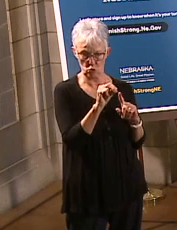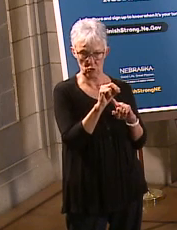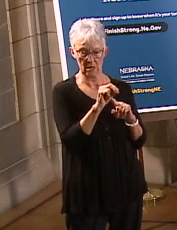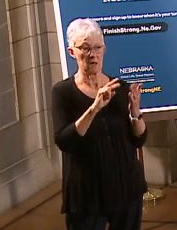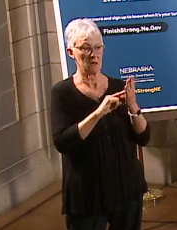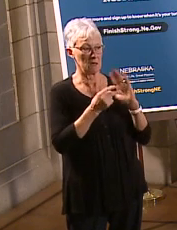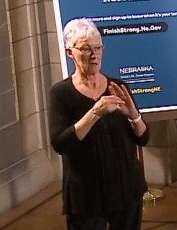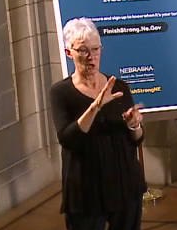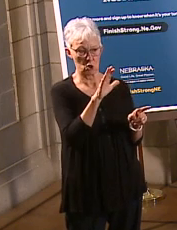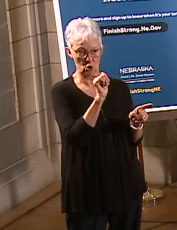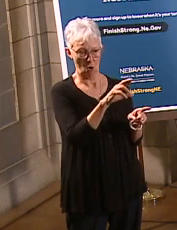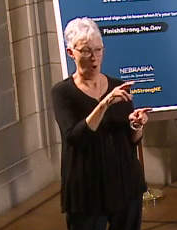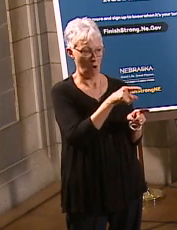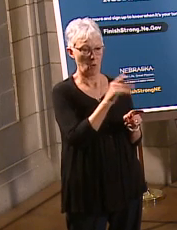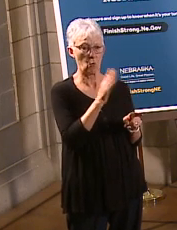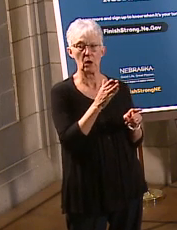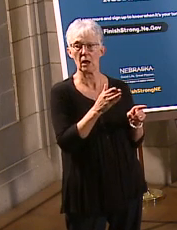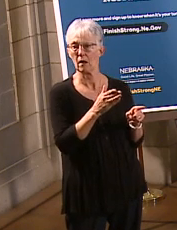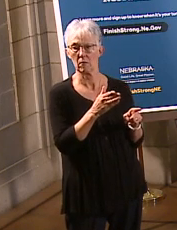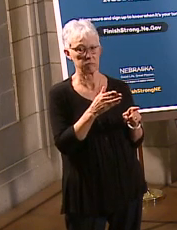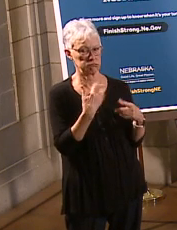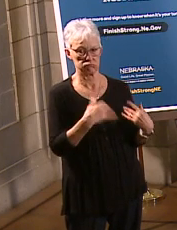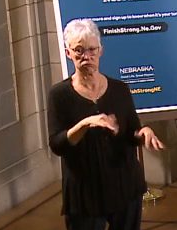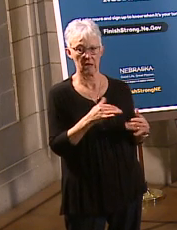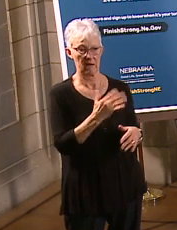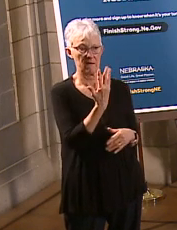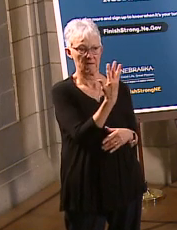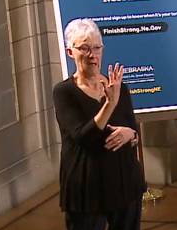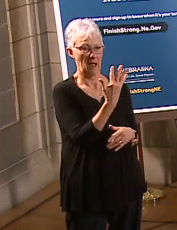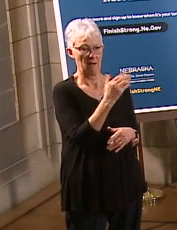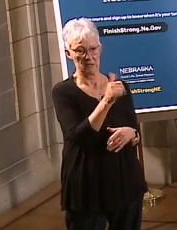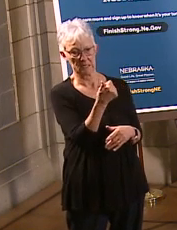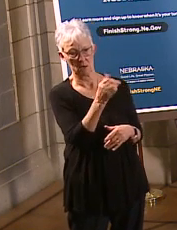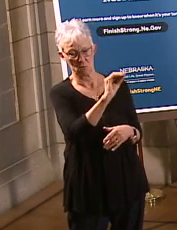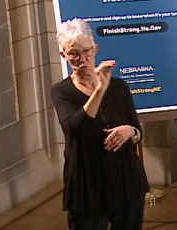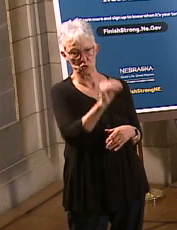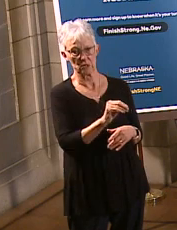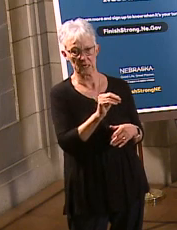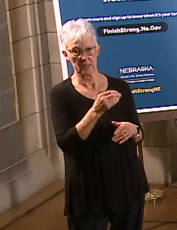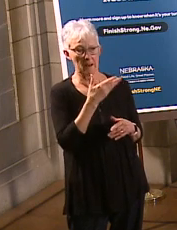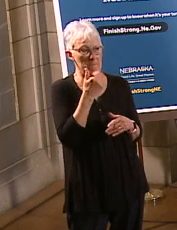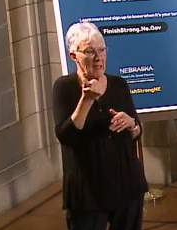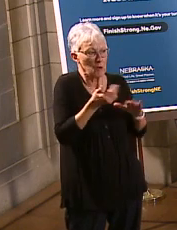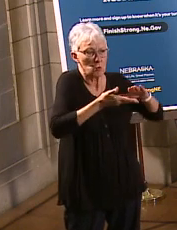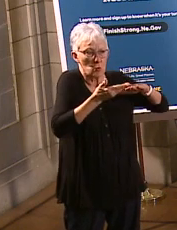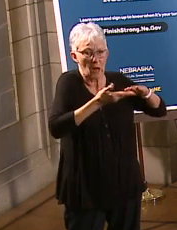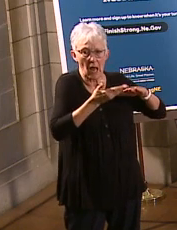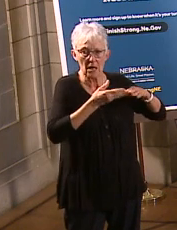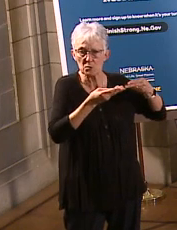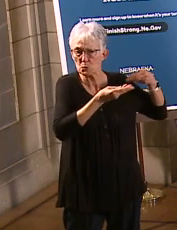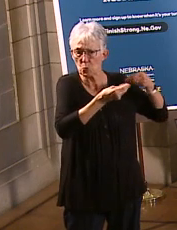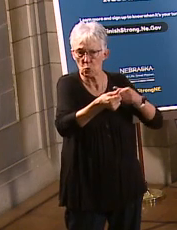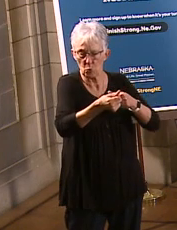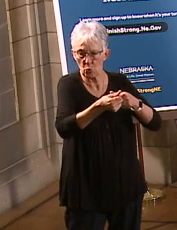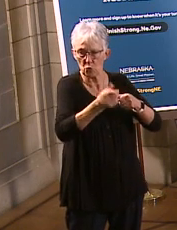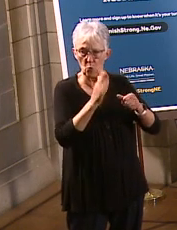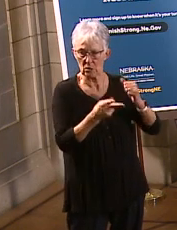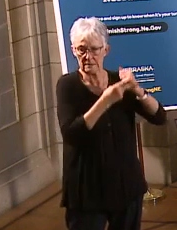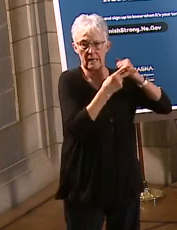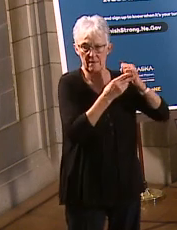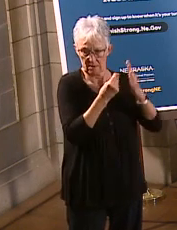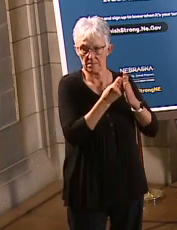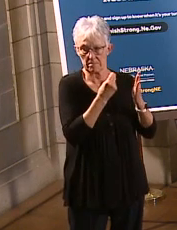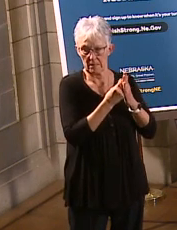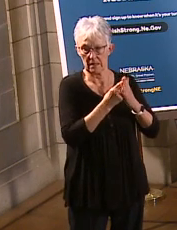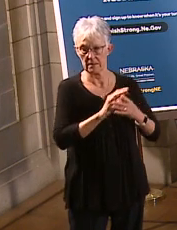efficiency, 5 to 10% of that engine. So that too would help to bring about savings. E30